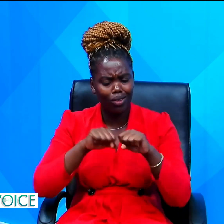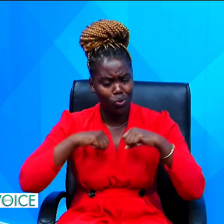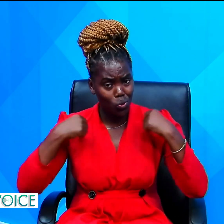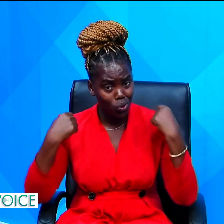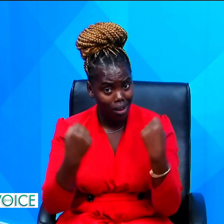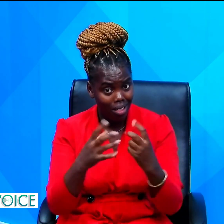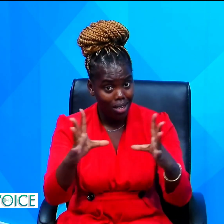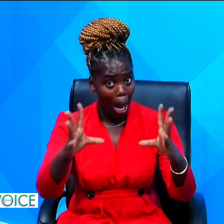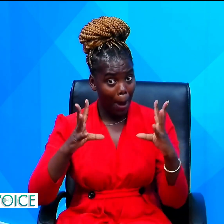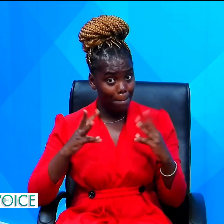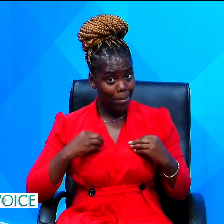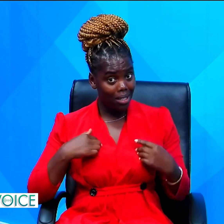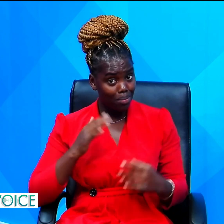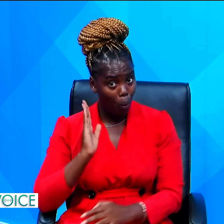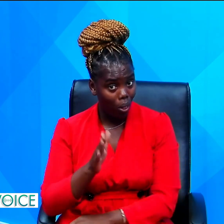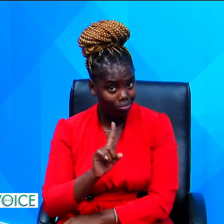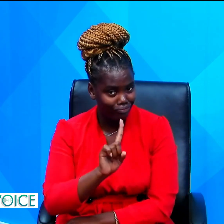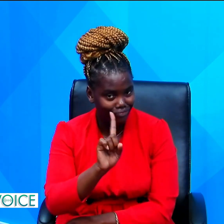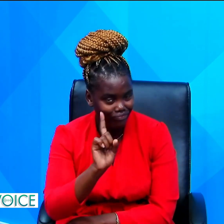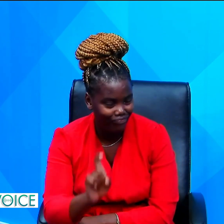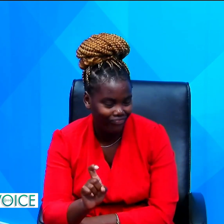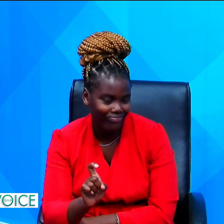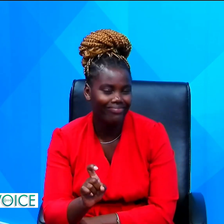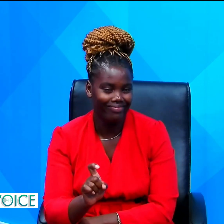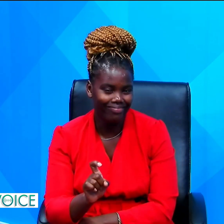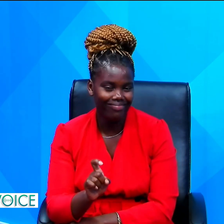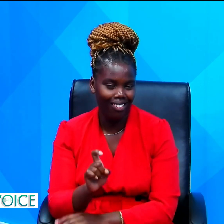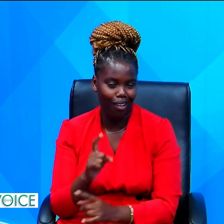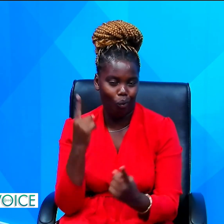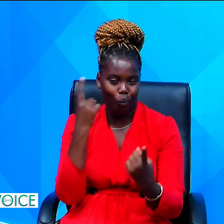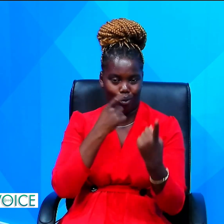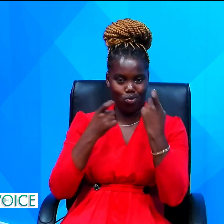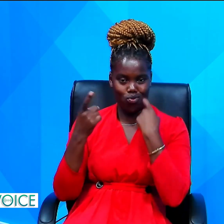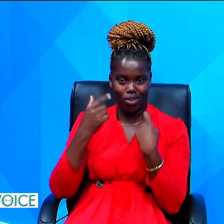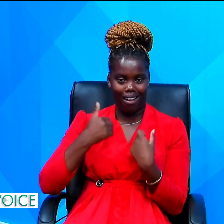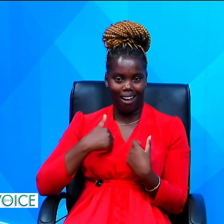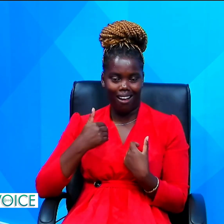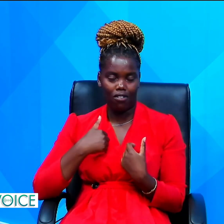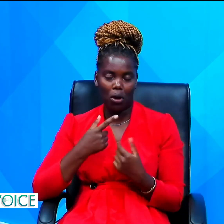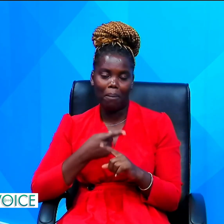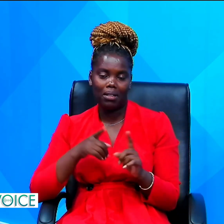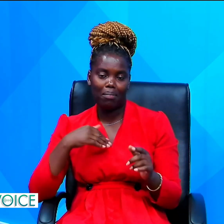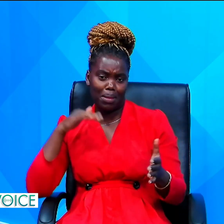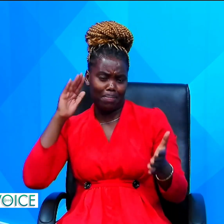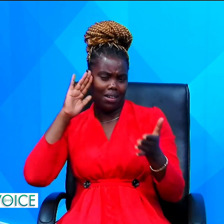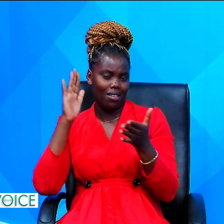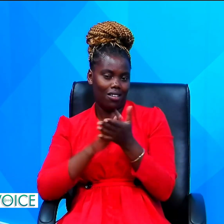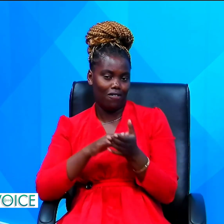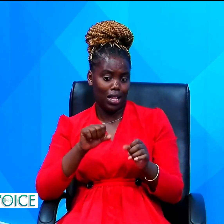in the society, let us be all accepting. If you have any questions, I